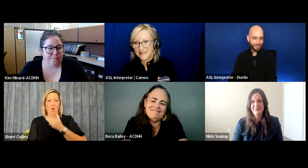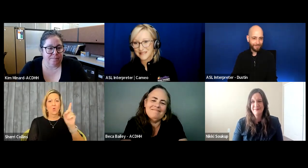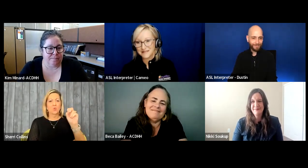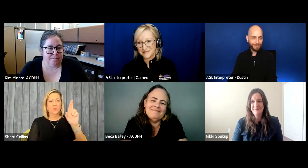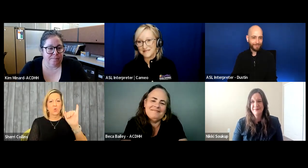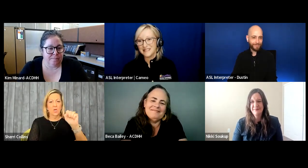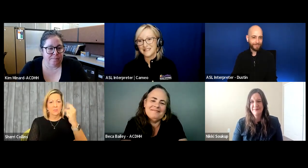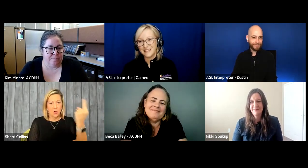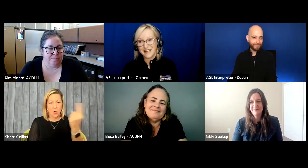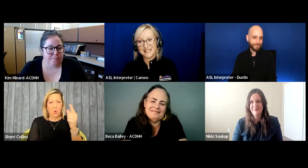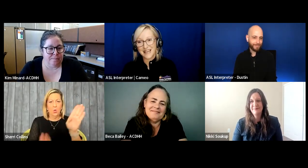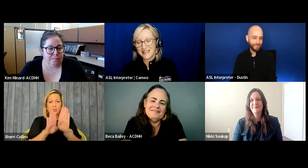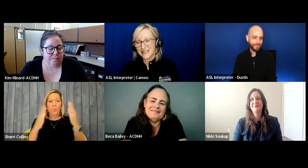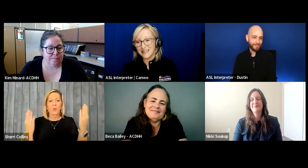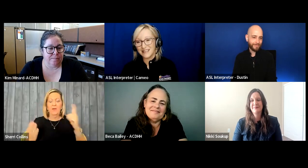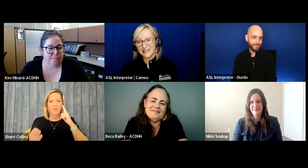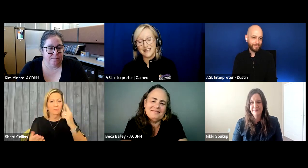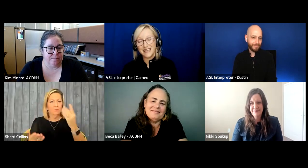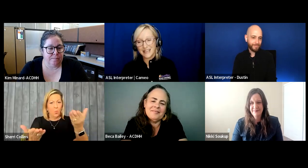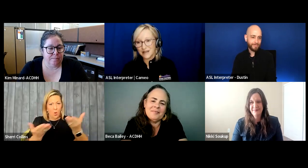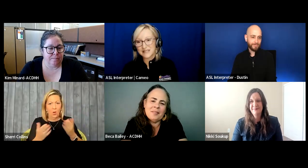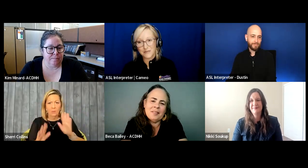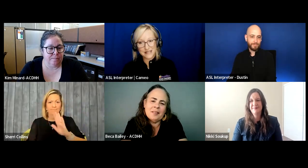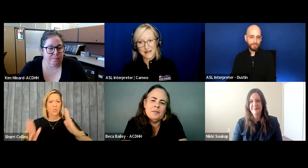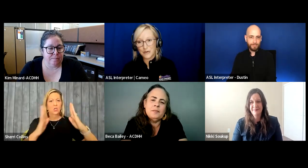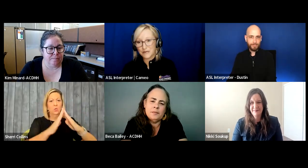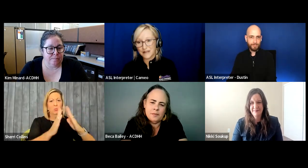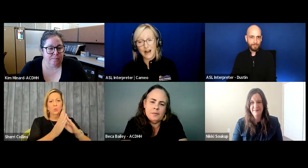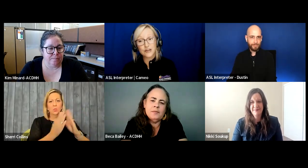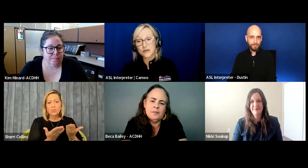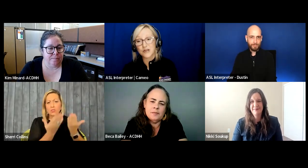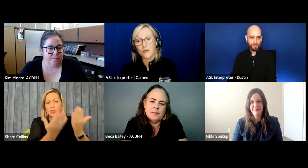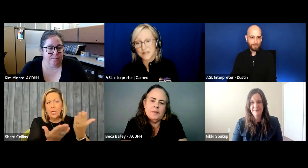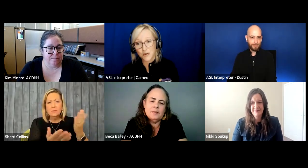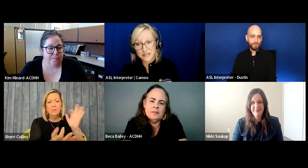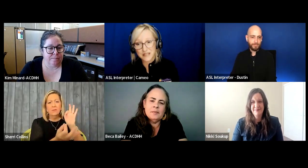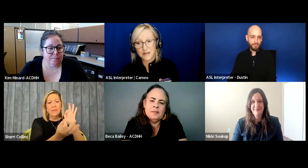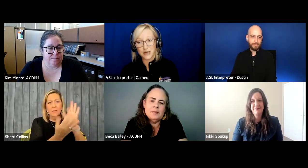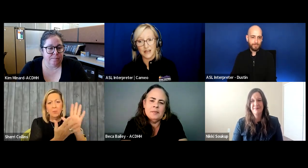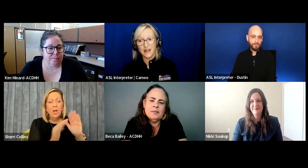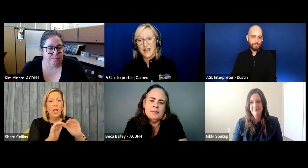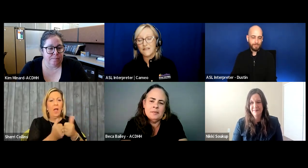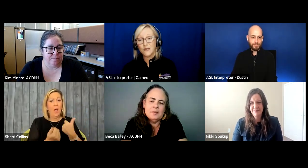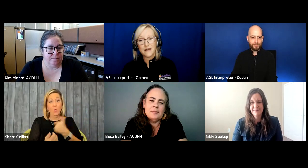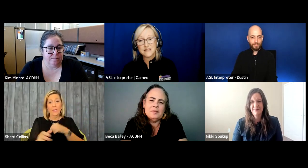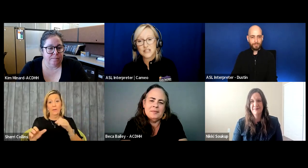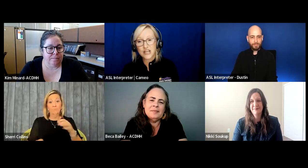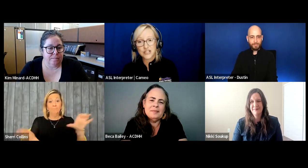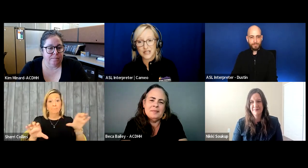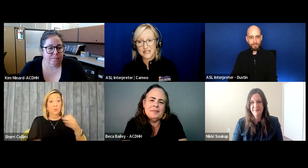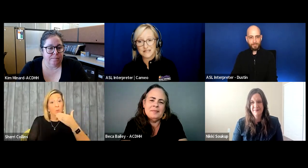And Sherry? Yes, I think Nikki summarized that beautifully. Our door is always open to the community. If you